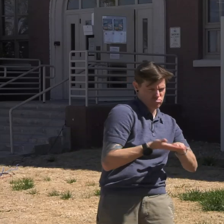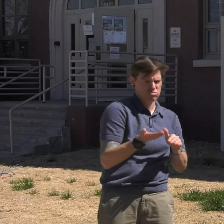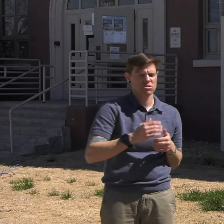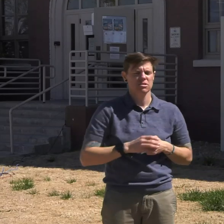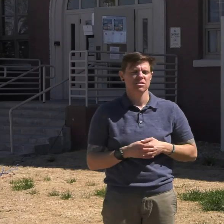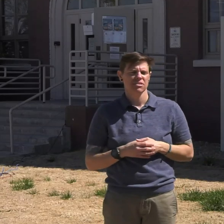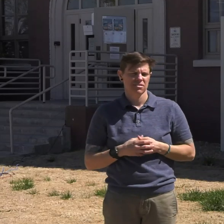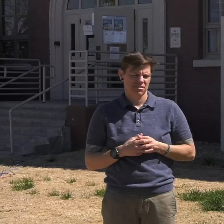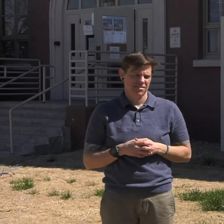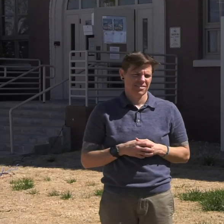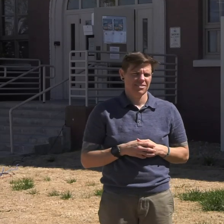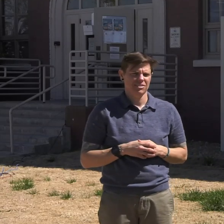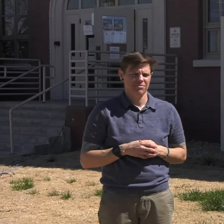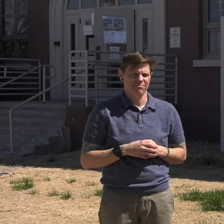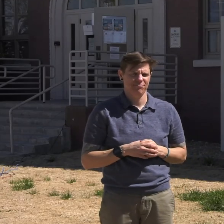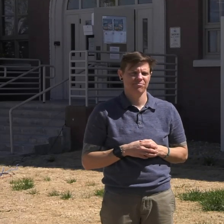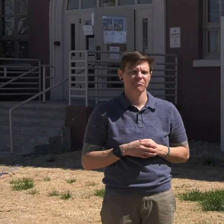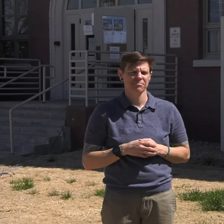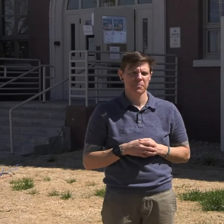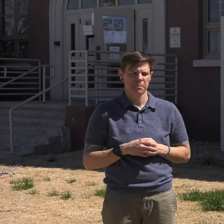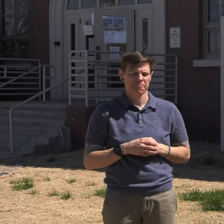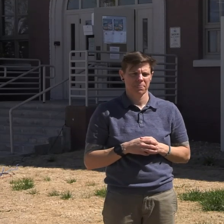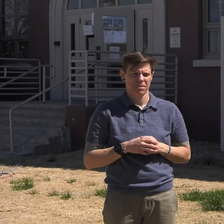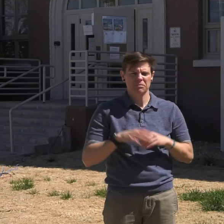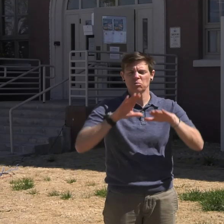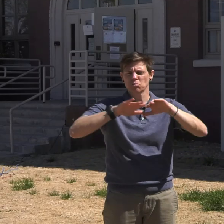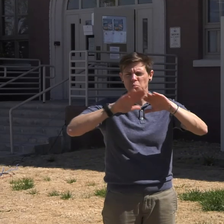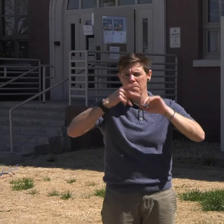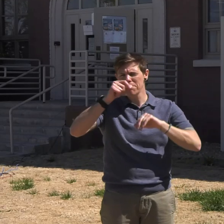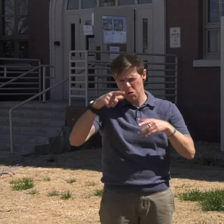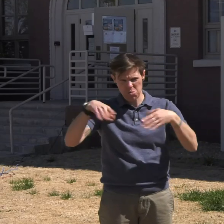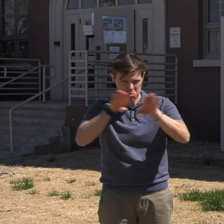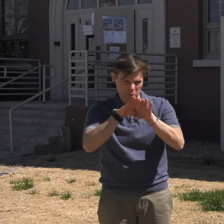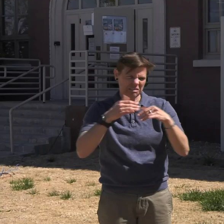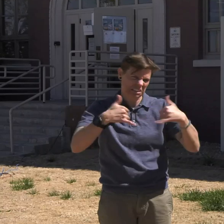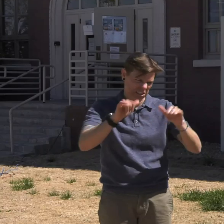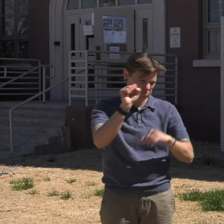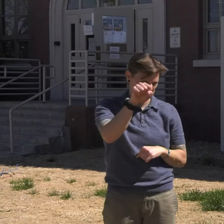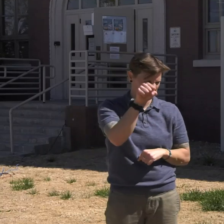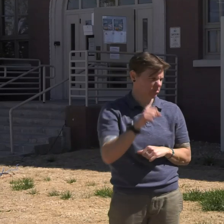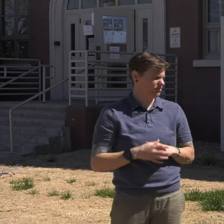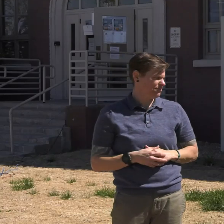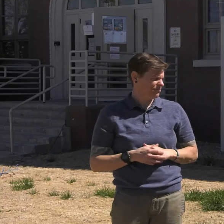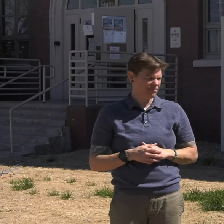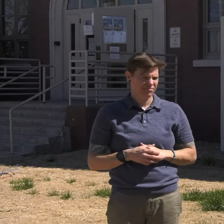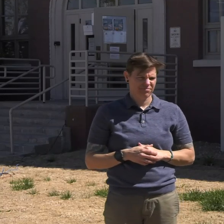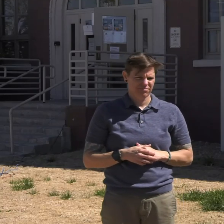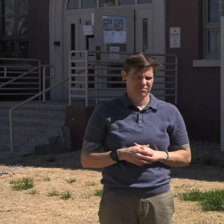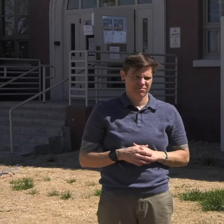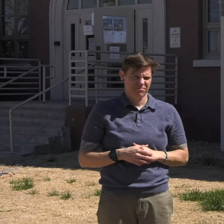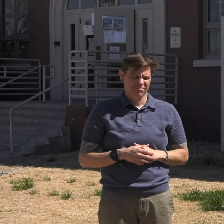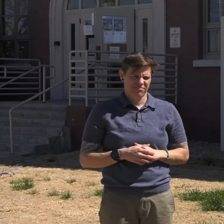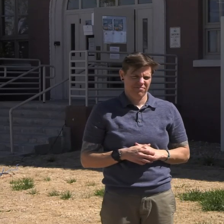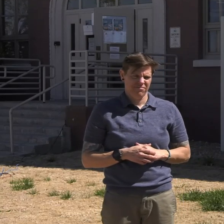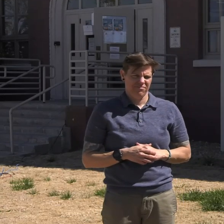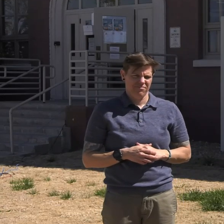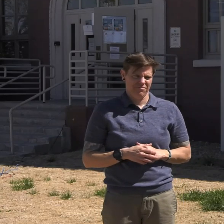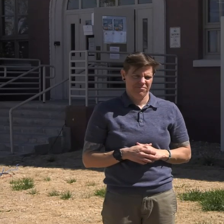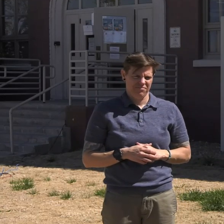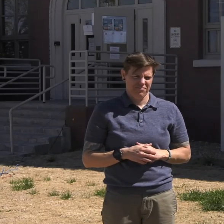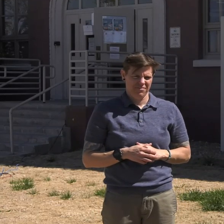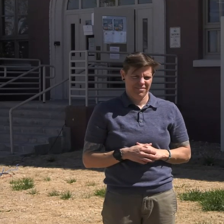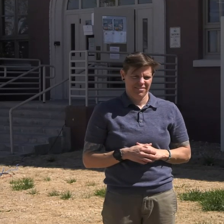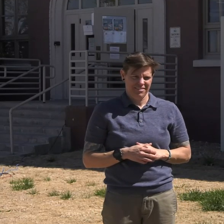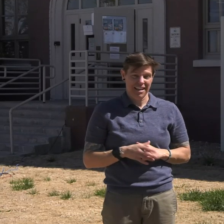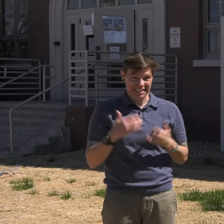childcare. And our swimming pools, of course, are still closed. Now, believe it or not, I have more updates. So